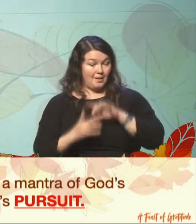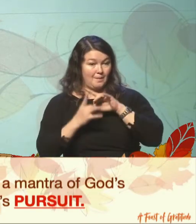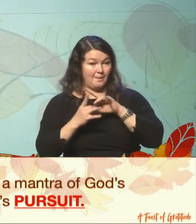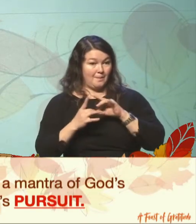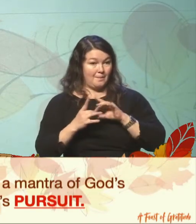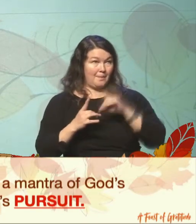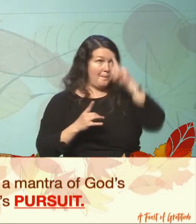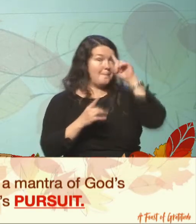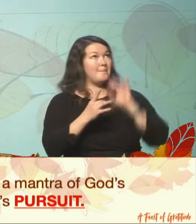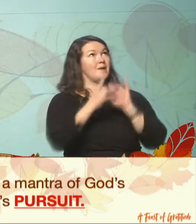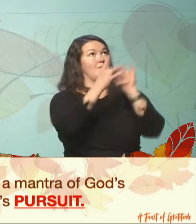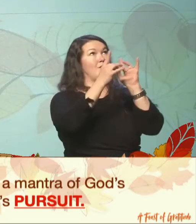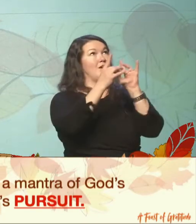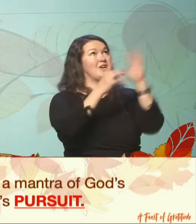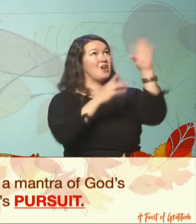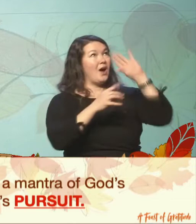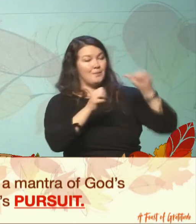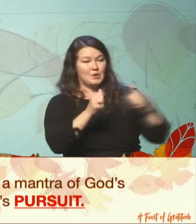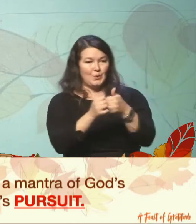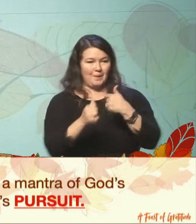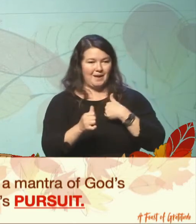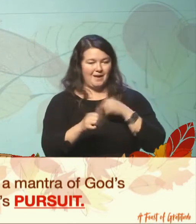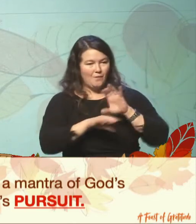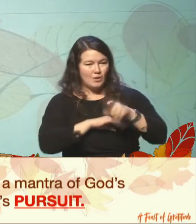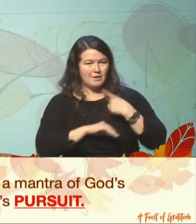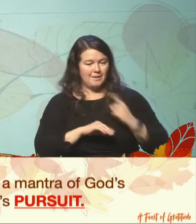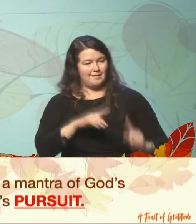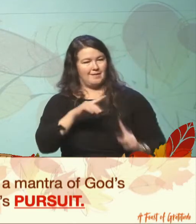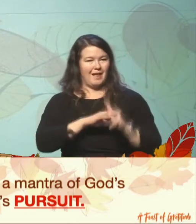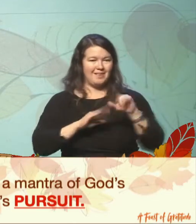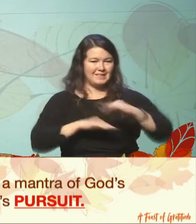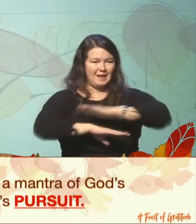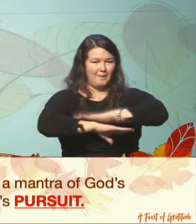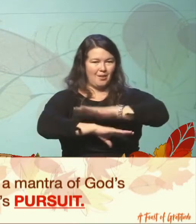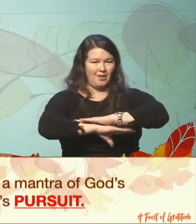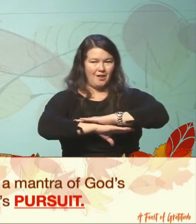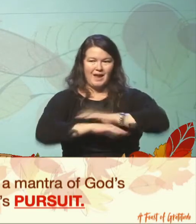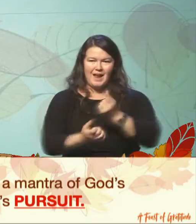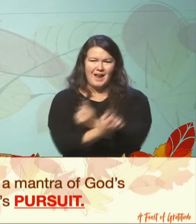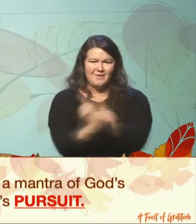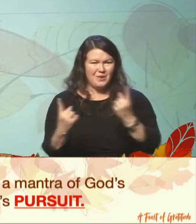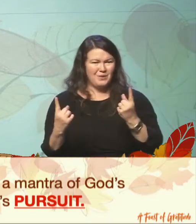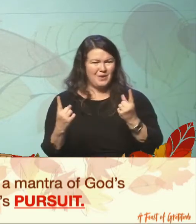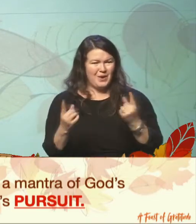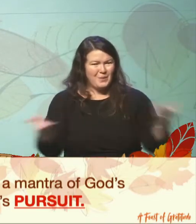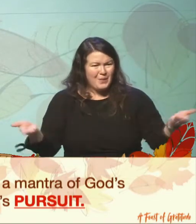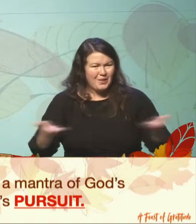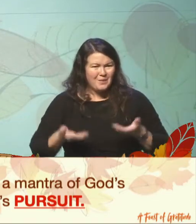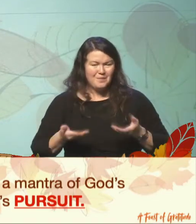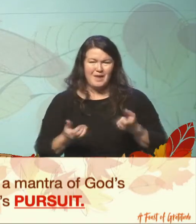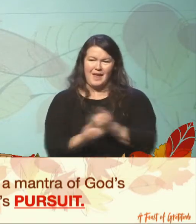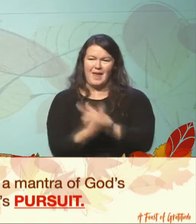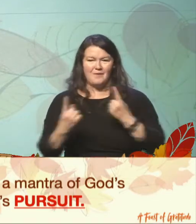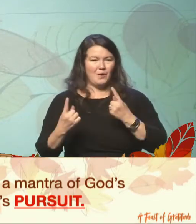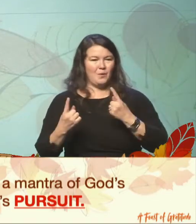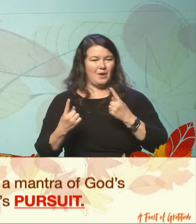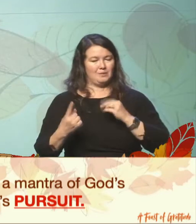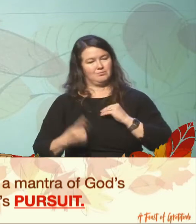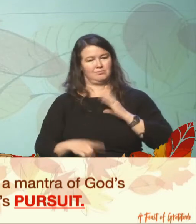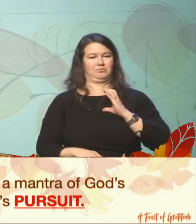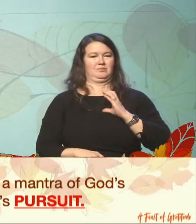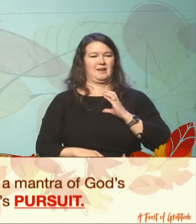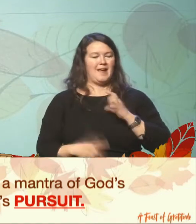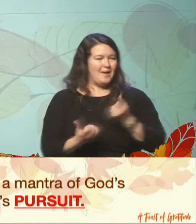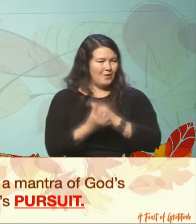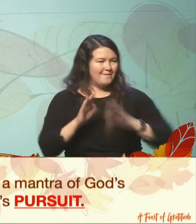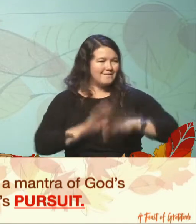that God is pursuing me, bringing me to this table where everybody is welcome, where everybody is redeemed, where everybody is finding hope,